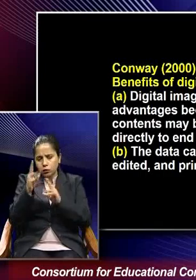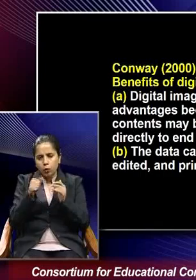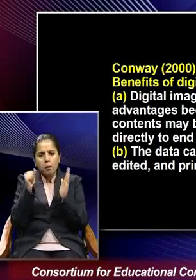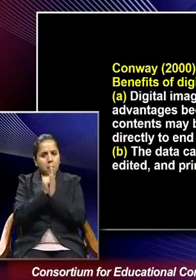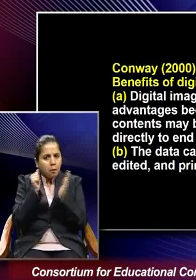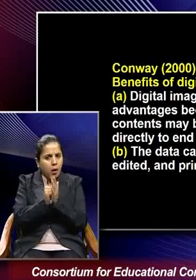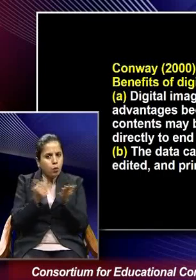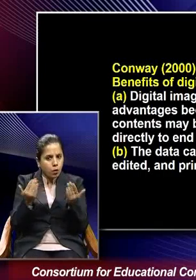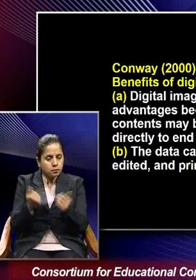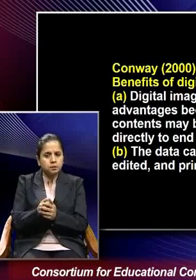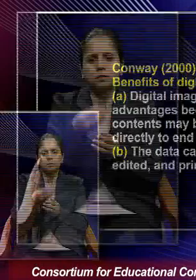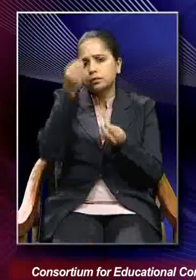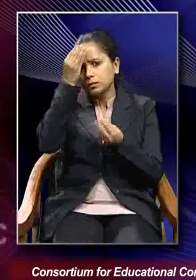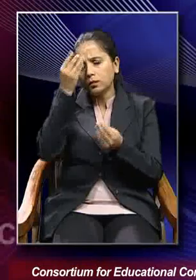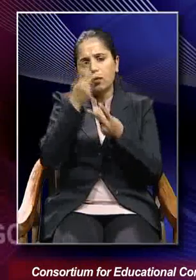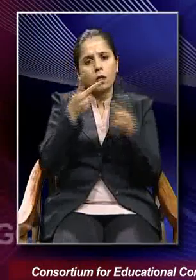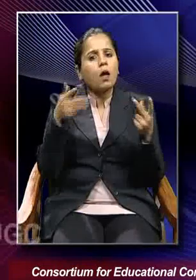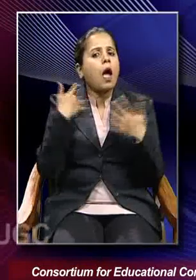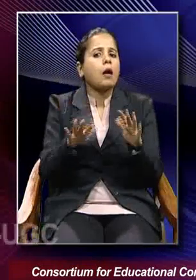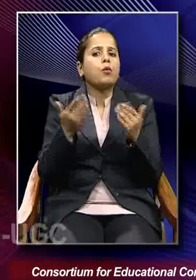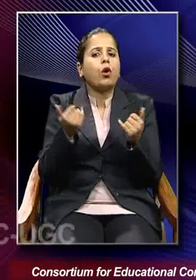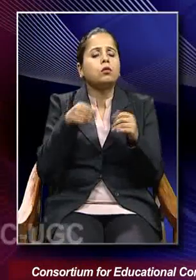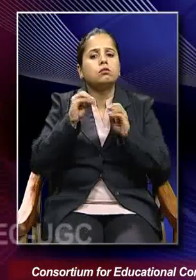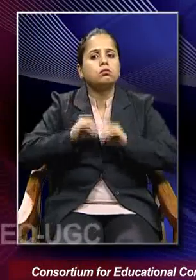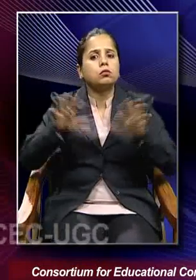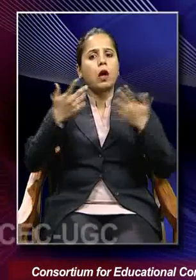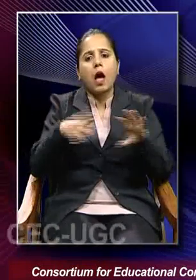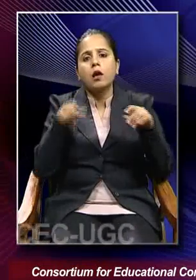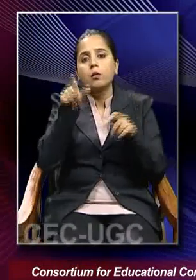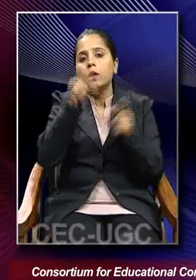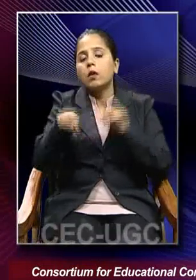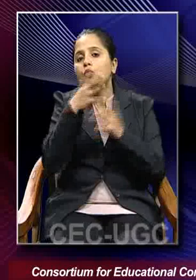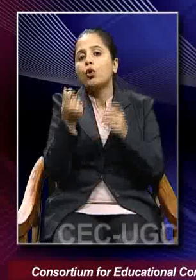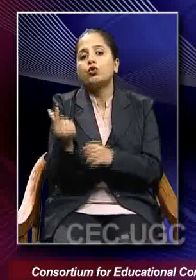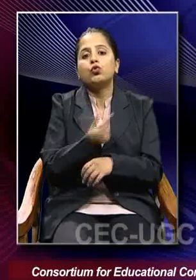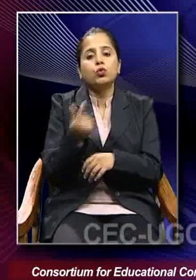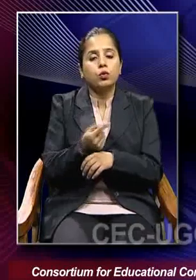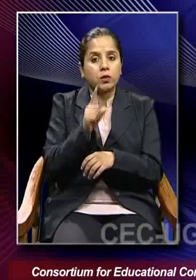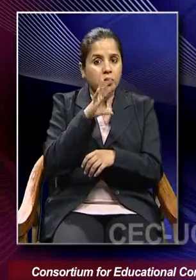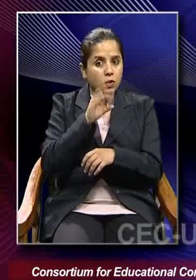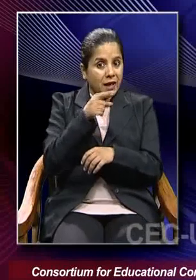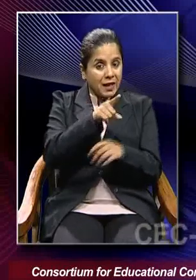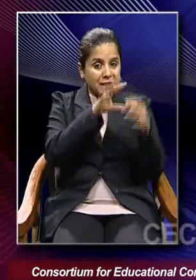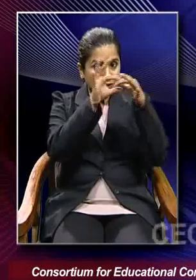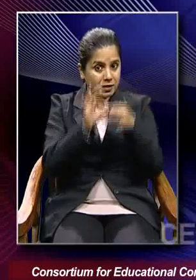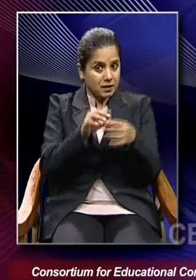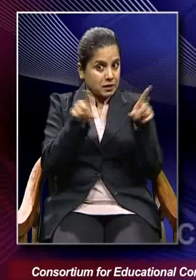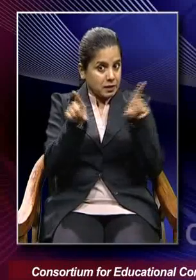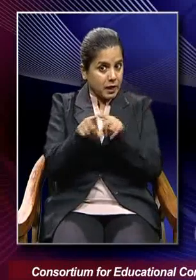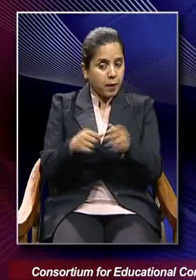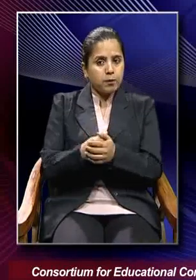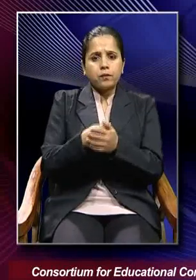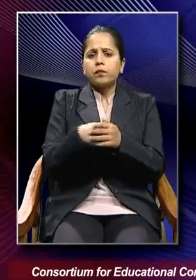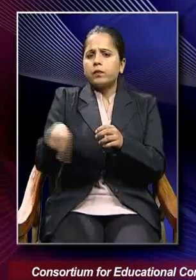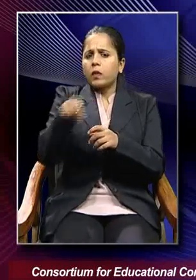printed, information and contents may be delivered directly to end users, and in this aspect, in